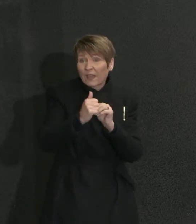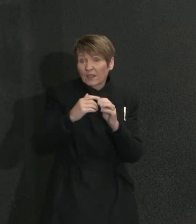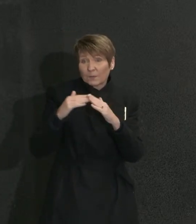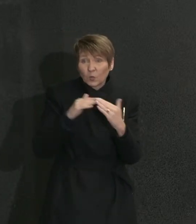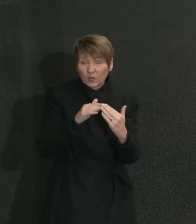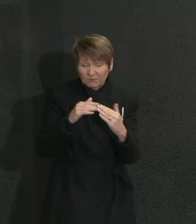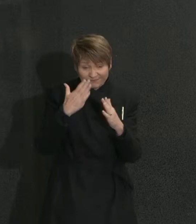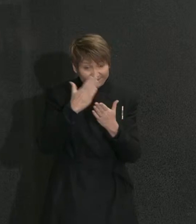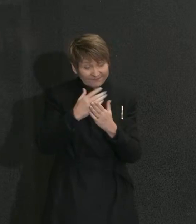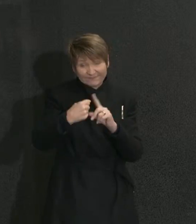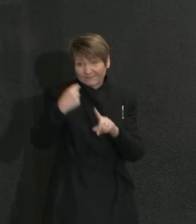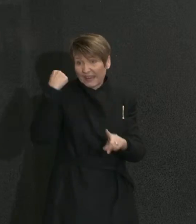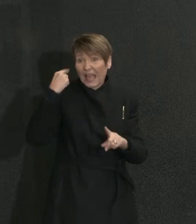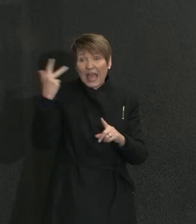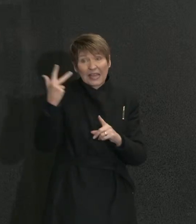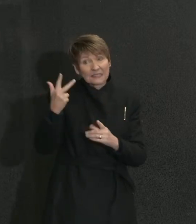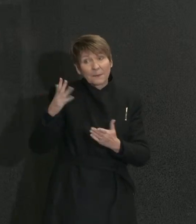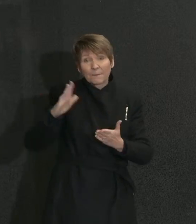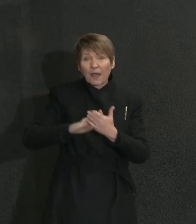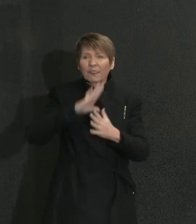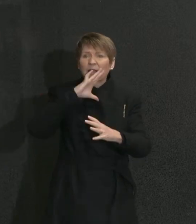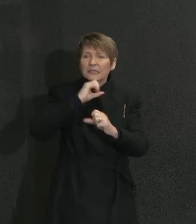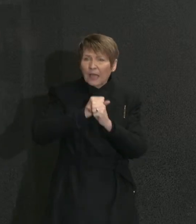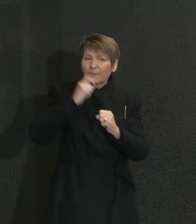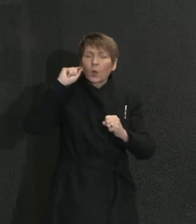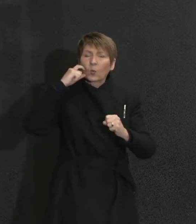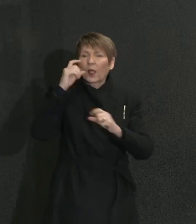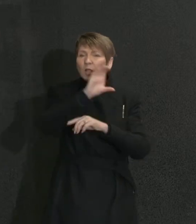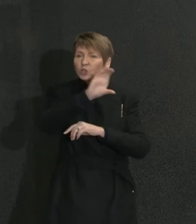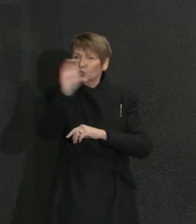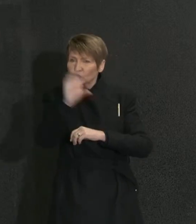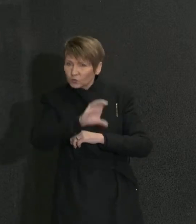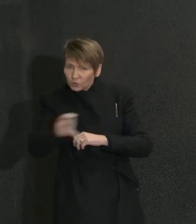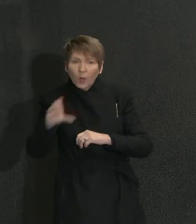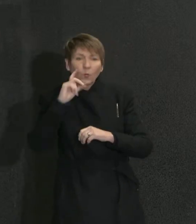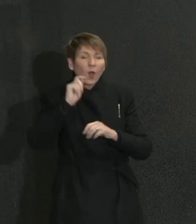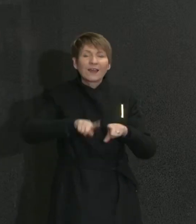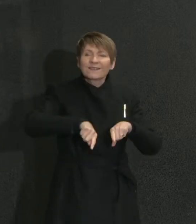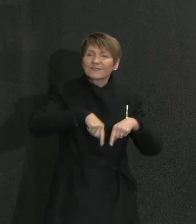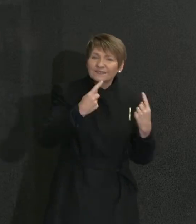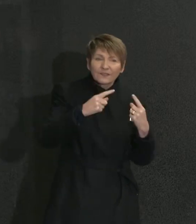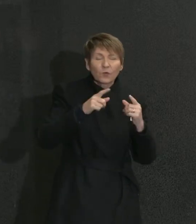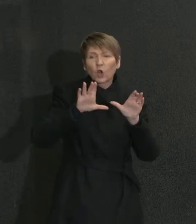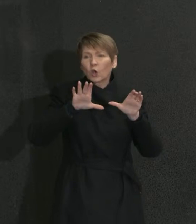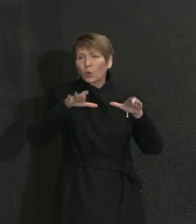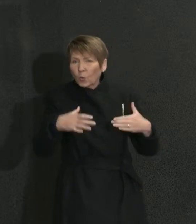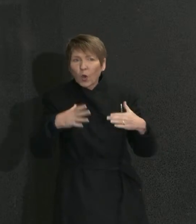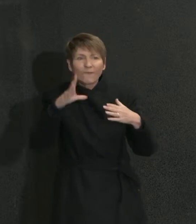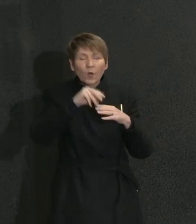months. I think we are better today than we've ever been at engaging with communities the length and breadth of the state,